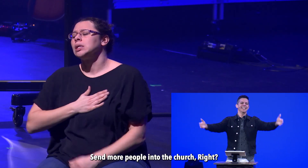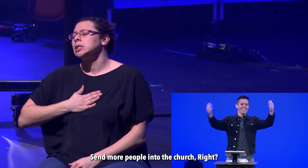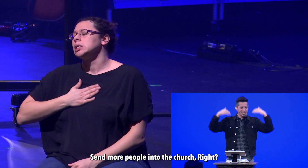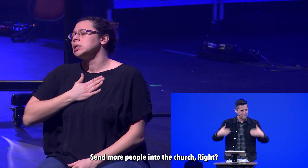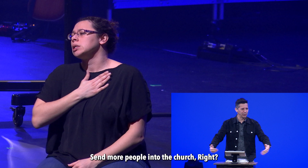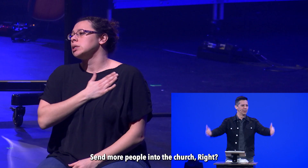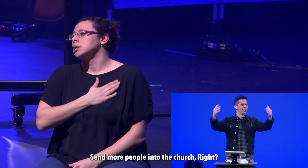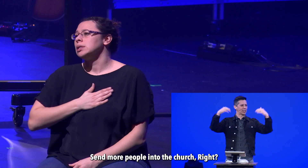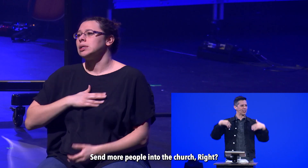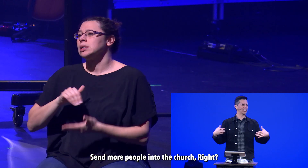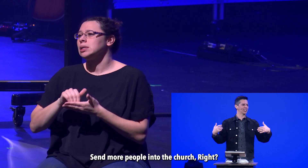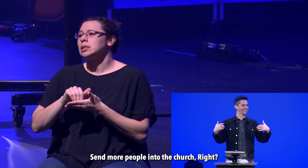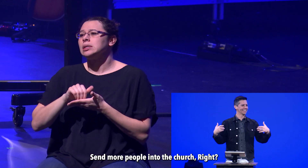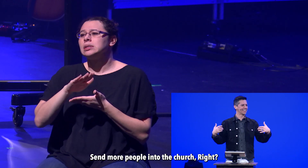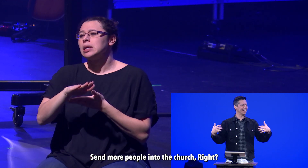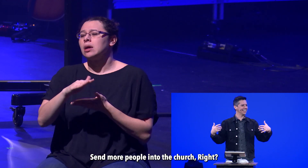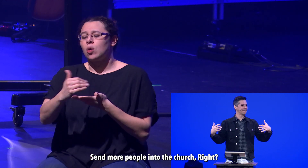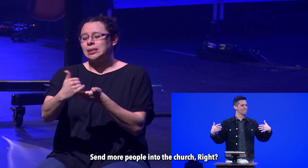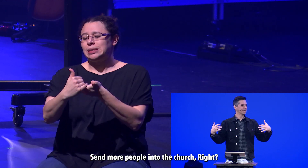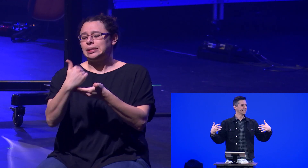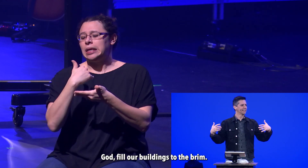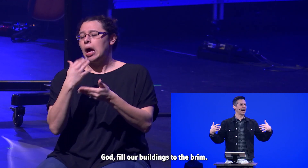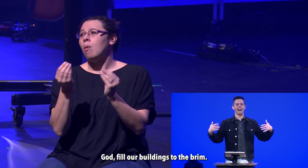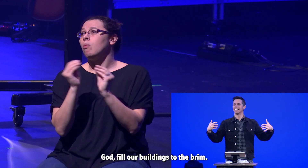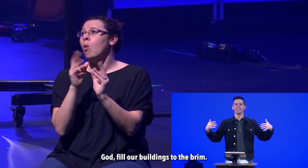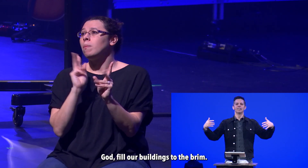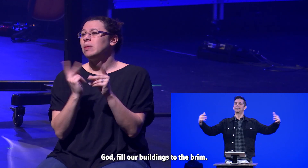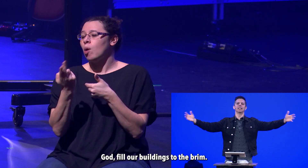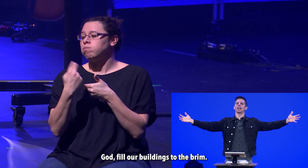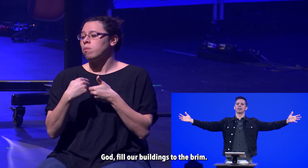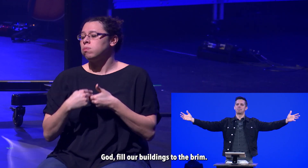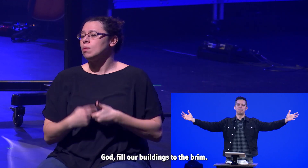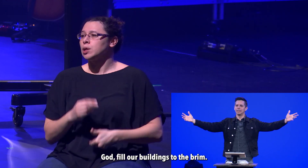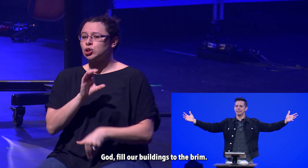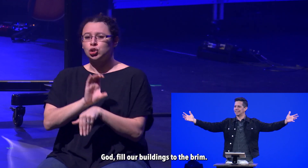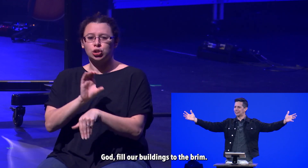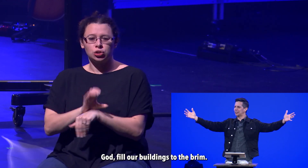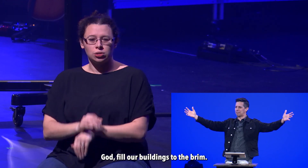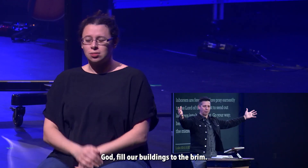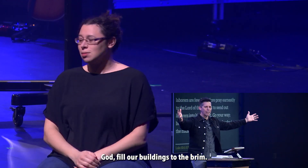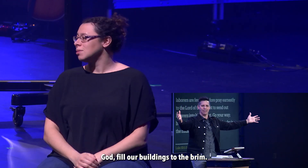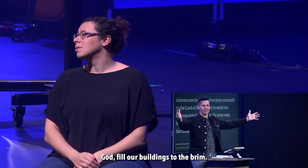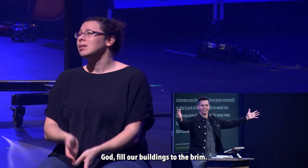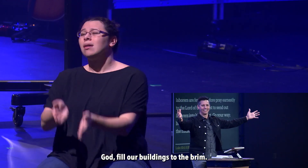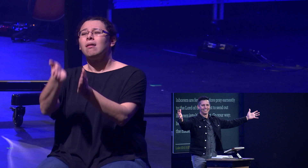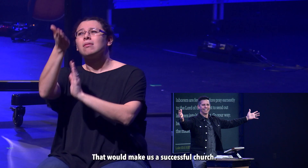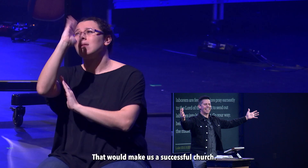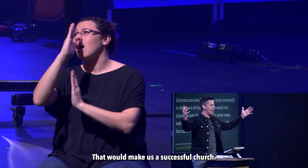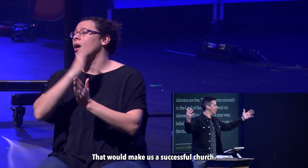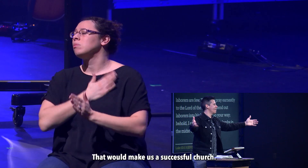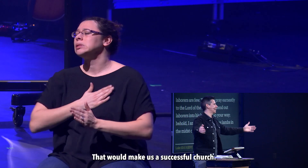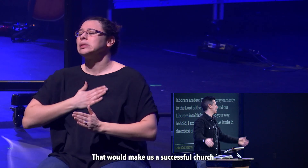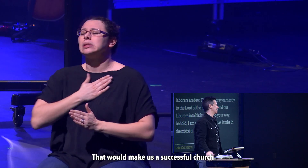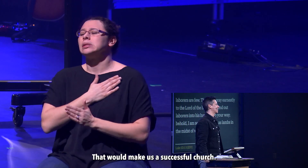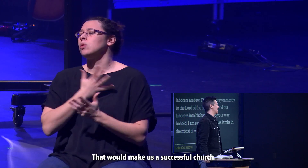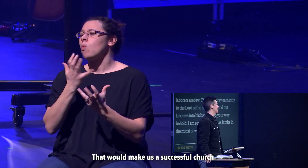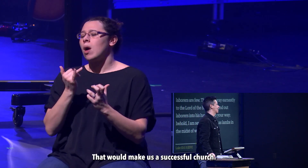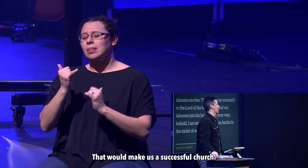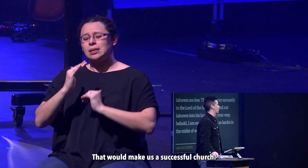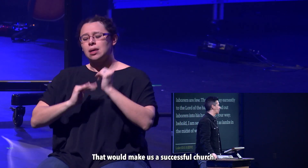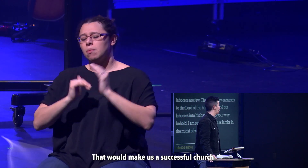people into the church, right? God, fill our buildings to the brim. That would make